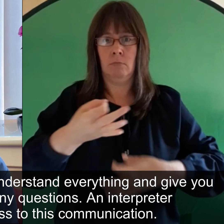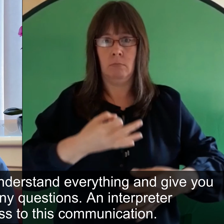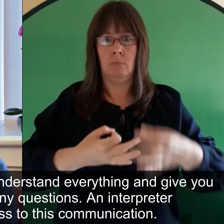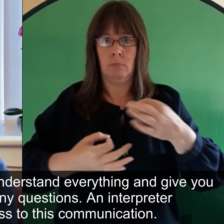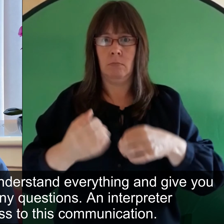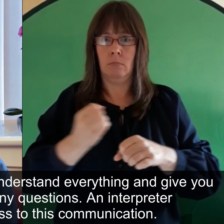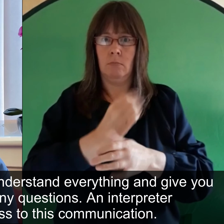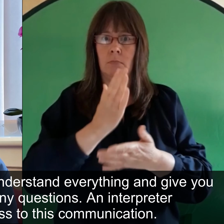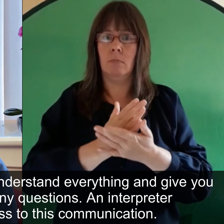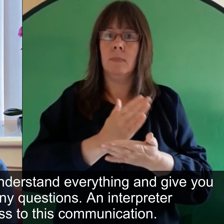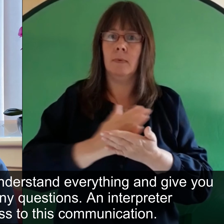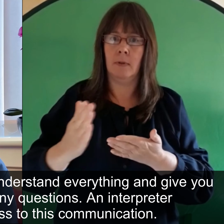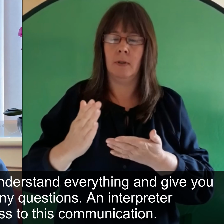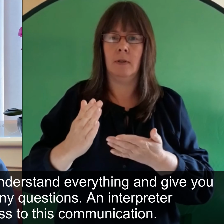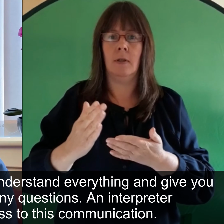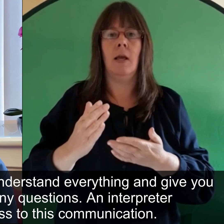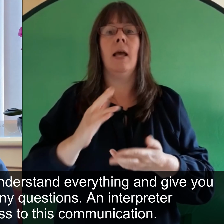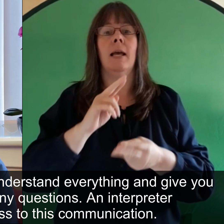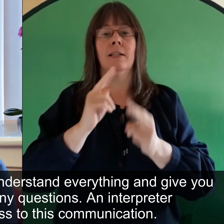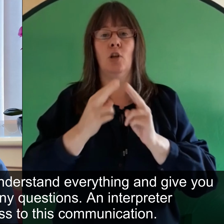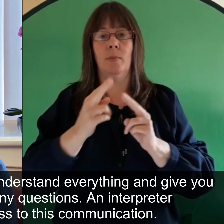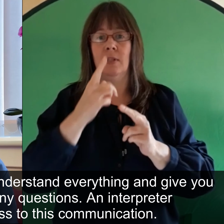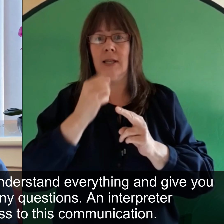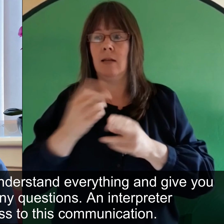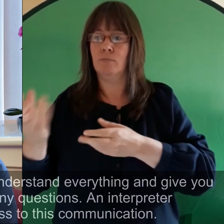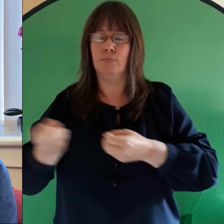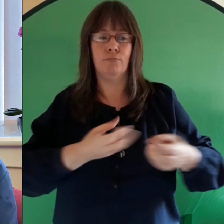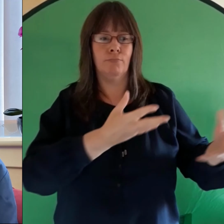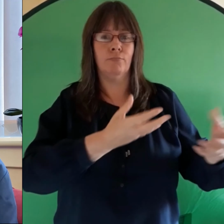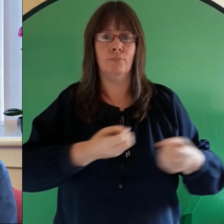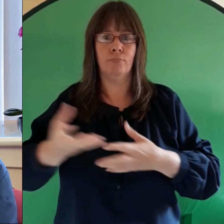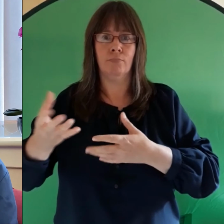An interpreter can provide access to this communication.